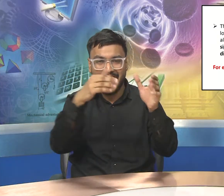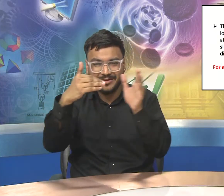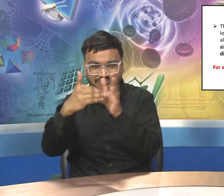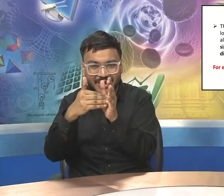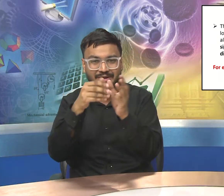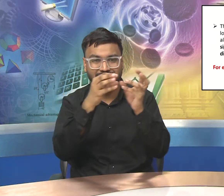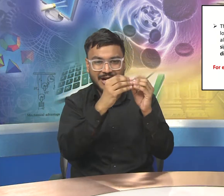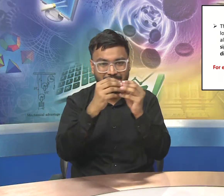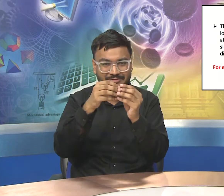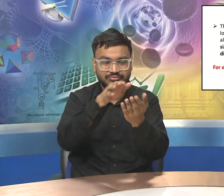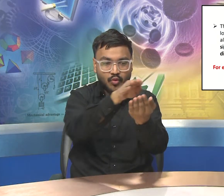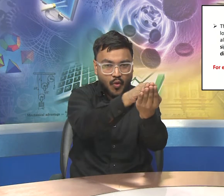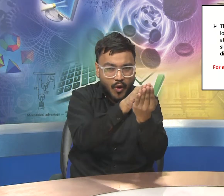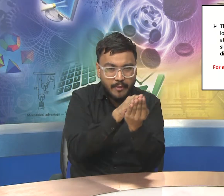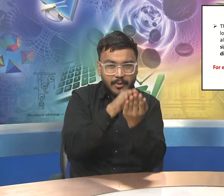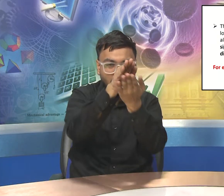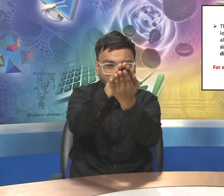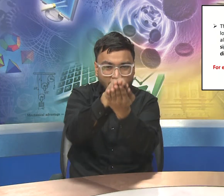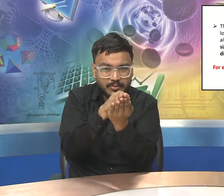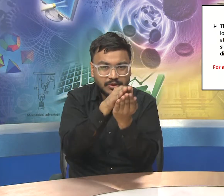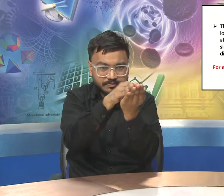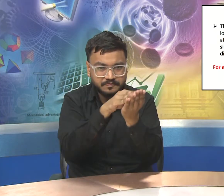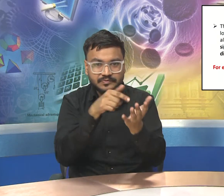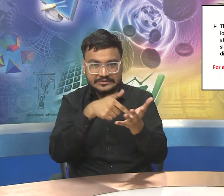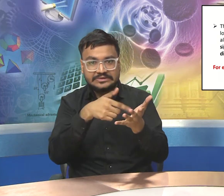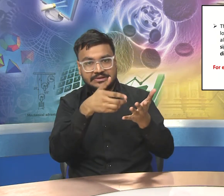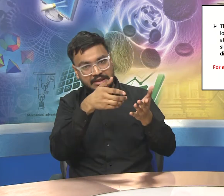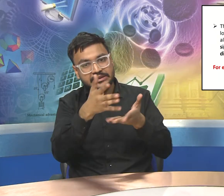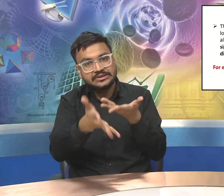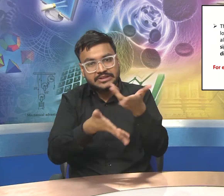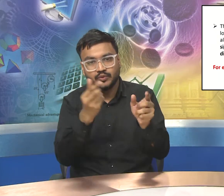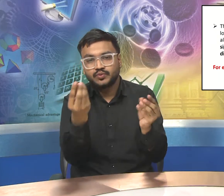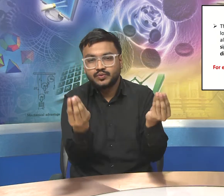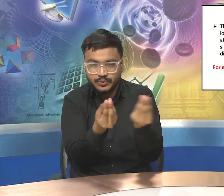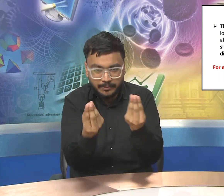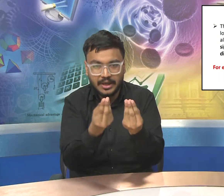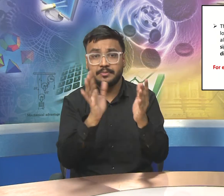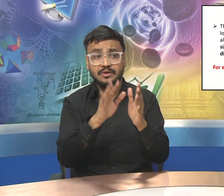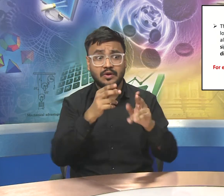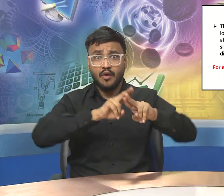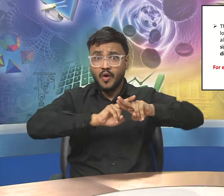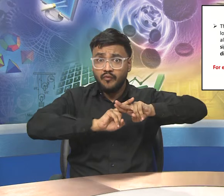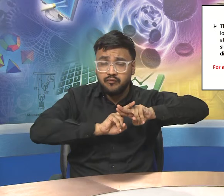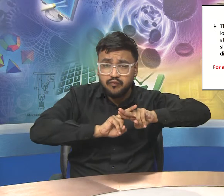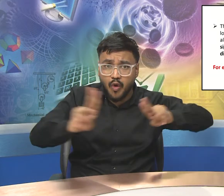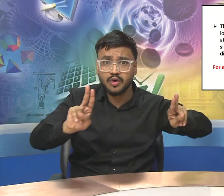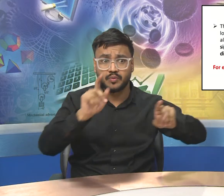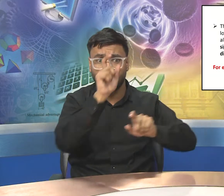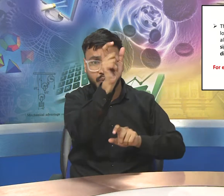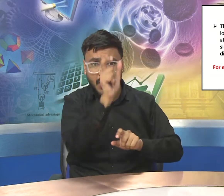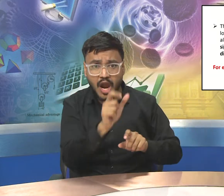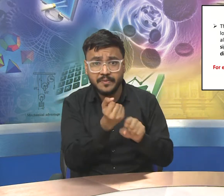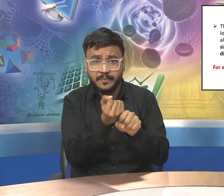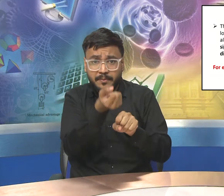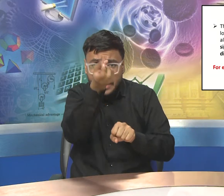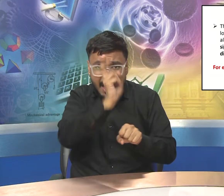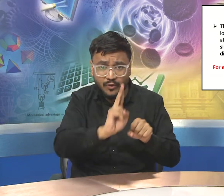However, except the finger spelling, the signs, word and expressions in ISL